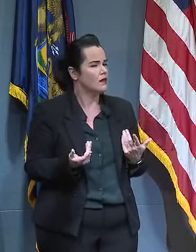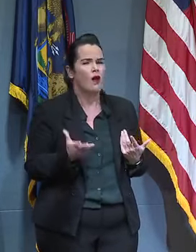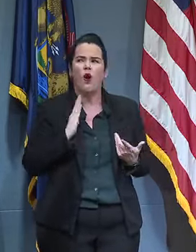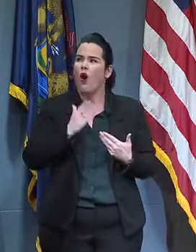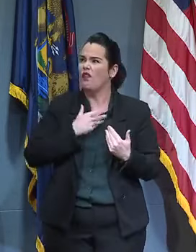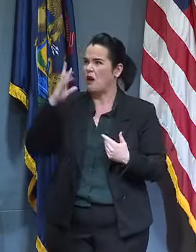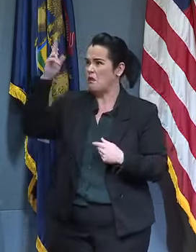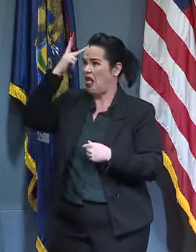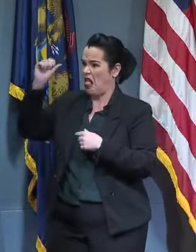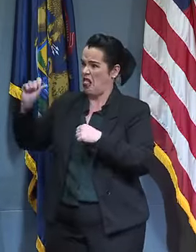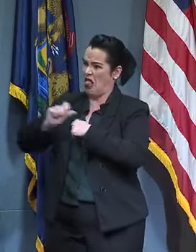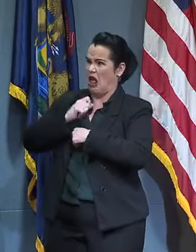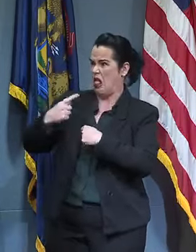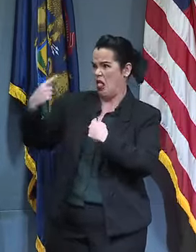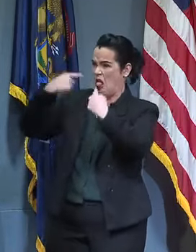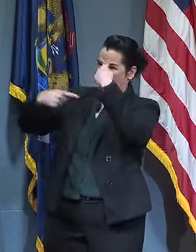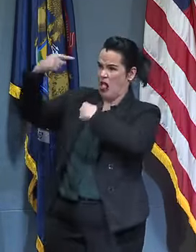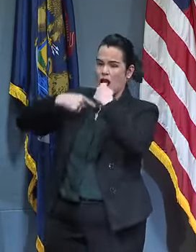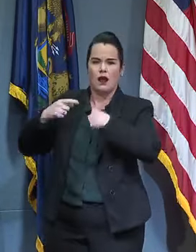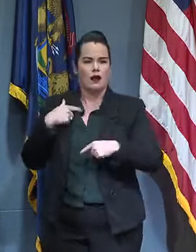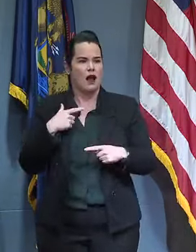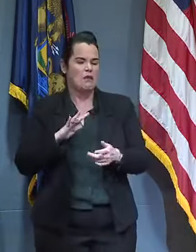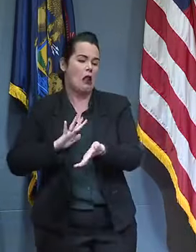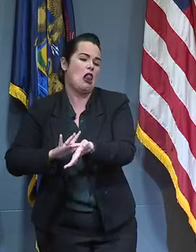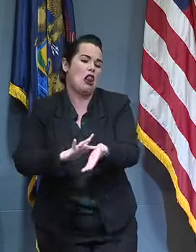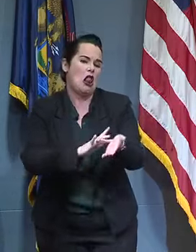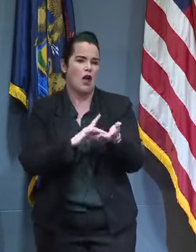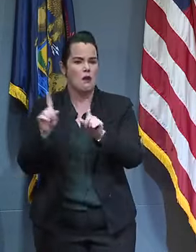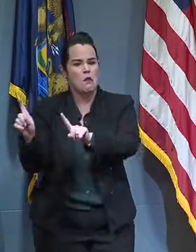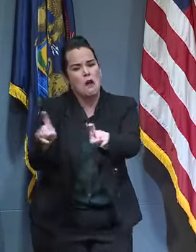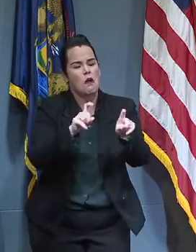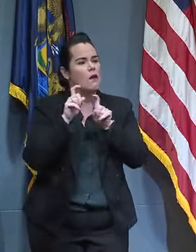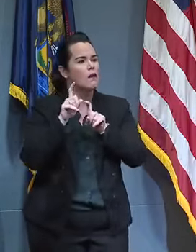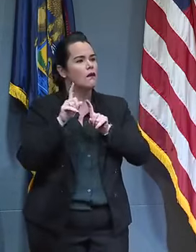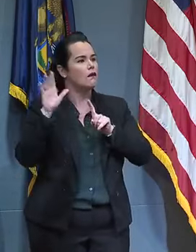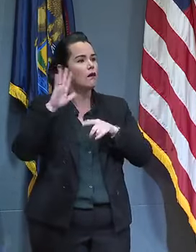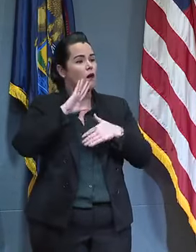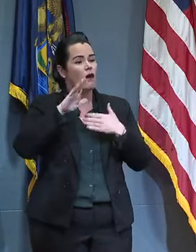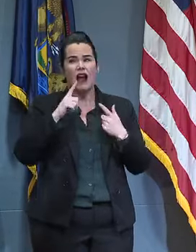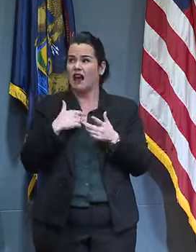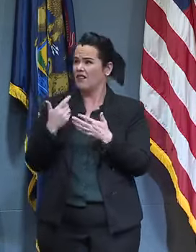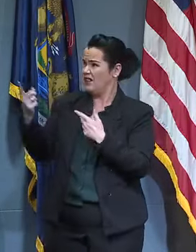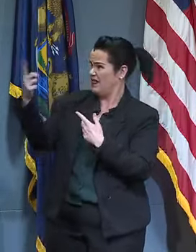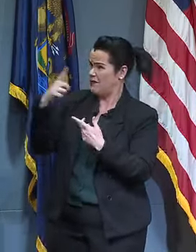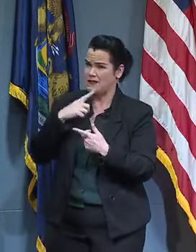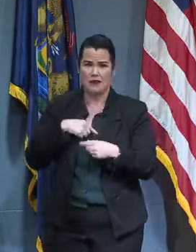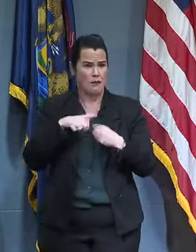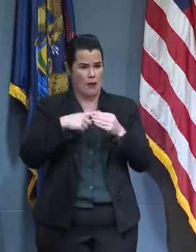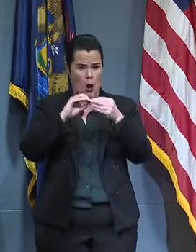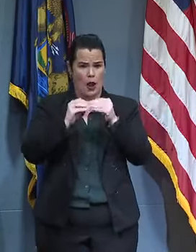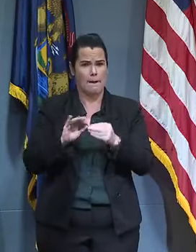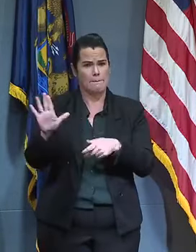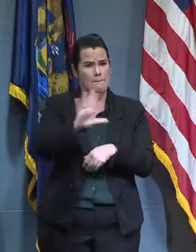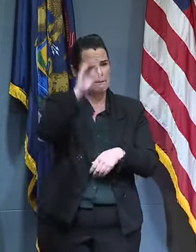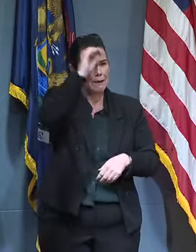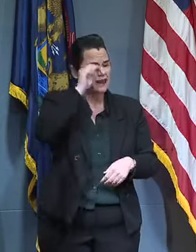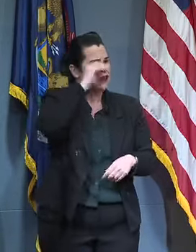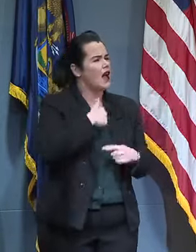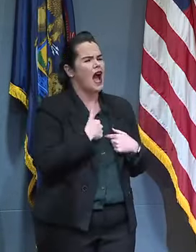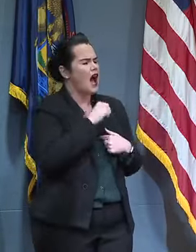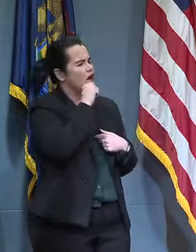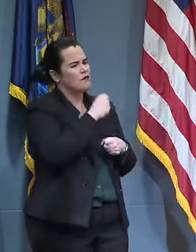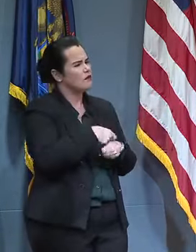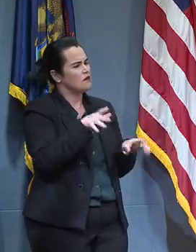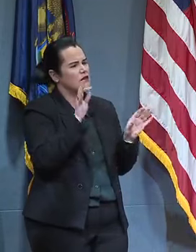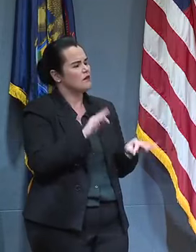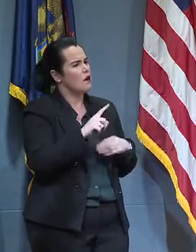all of this conversation about polling every time I talk to the leadership over there, they want to talk about polling. I'm not making decisions based